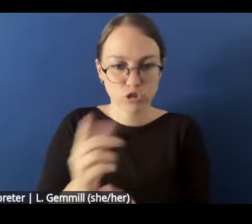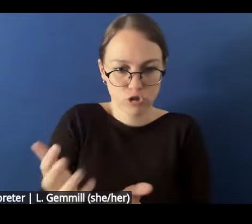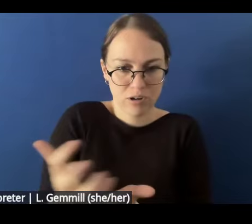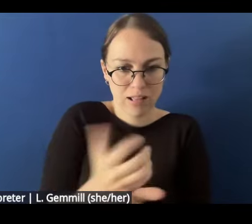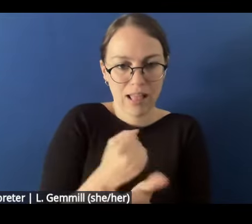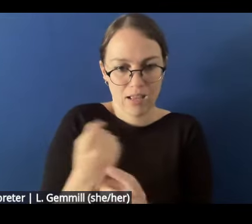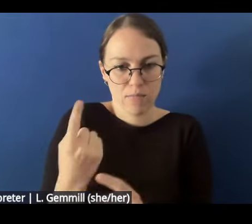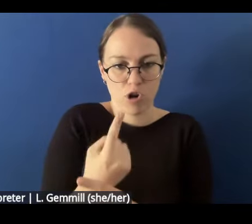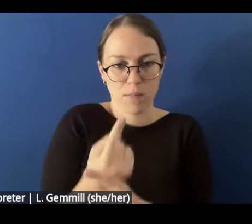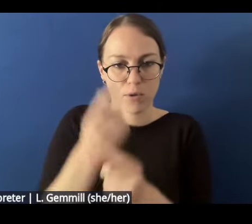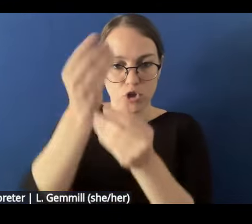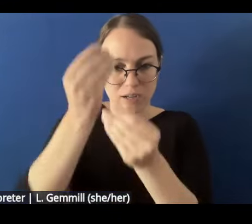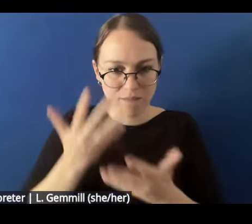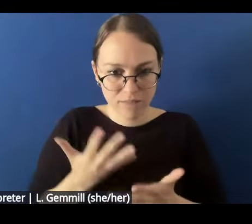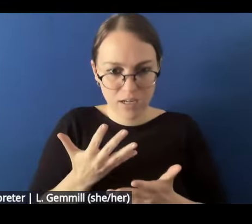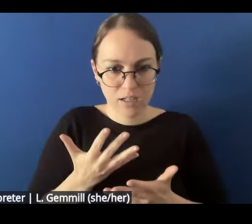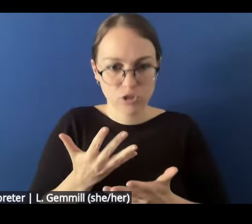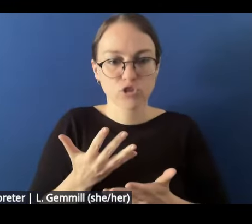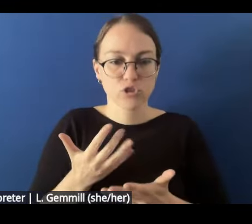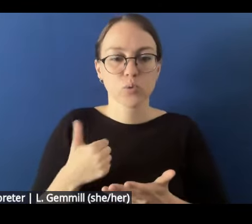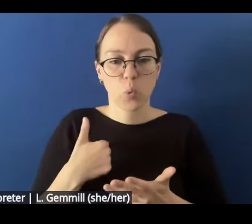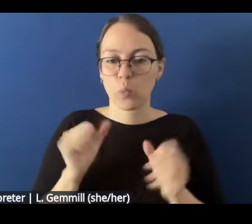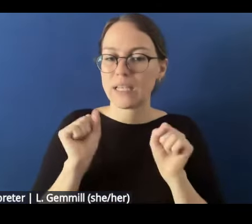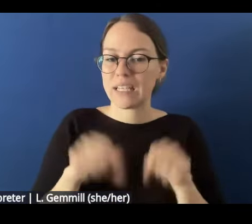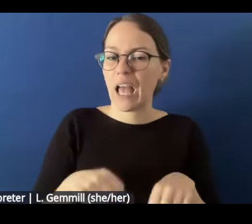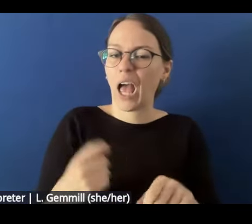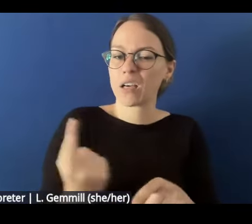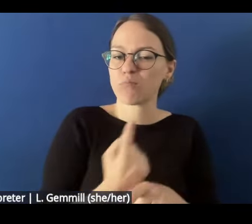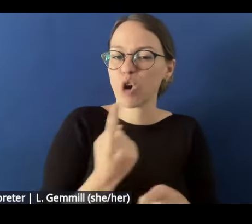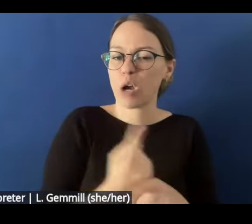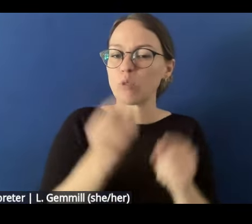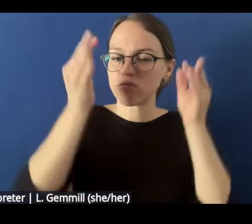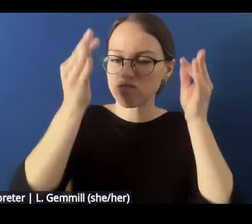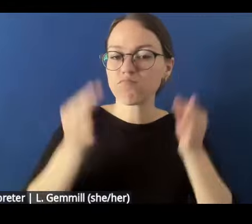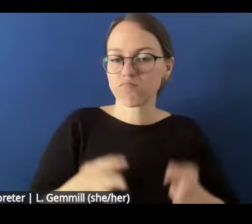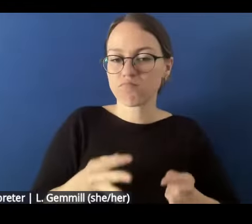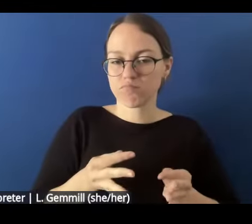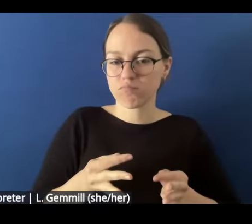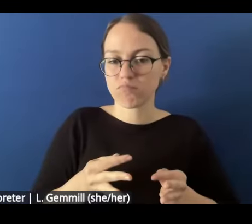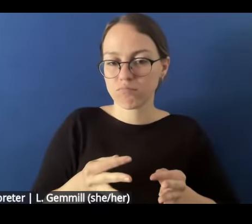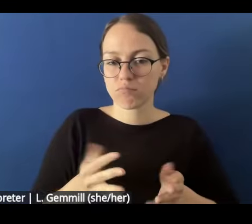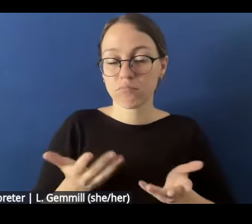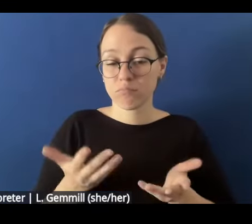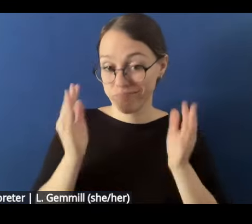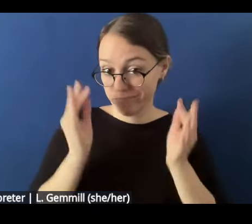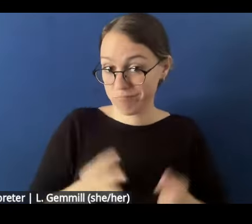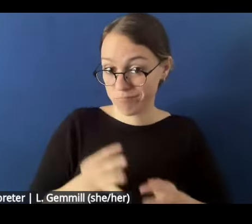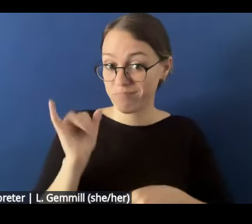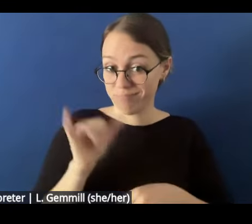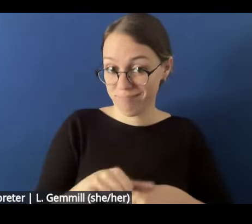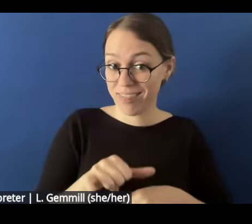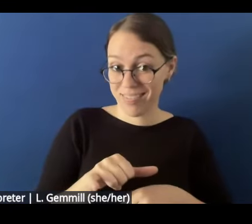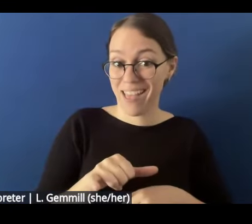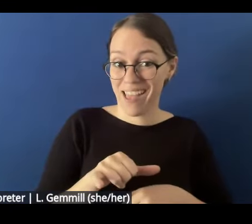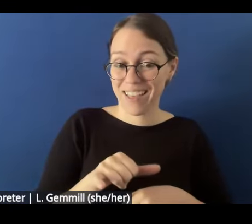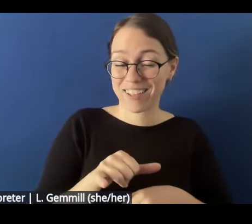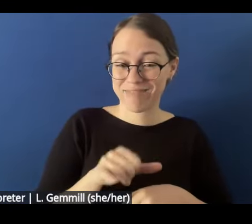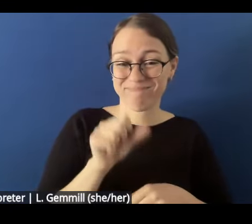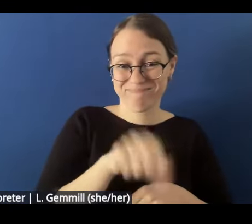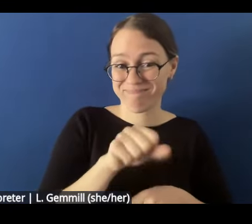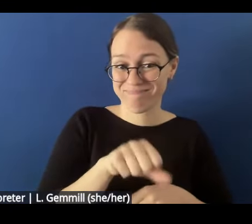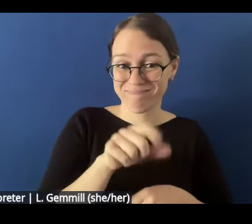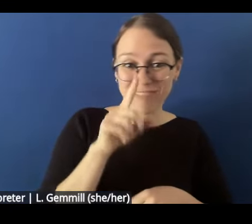order to make that conclusion to say this is this sufficient or this does not sufficiently agree. In